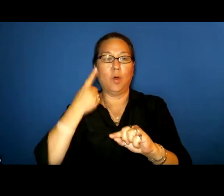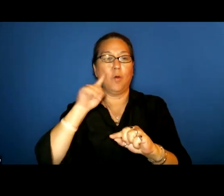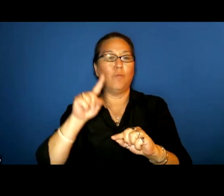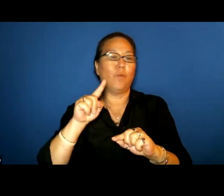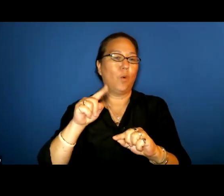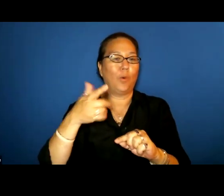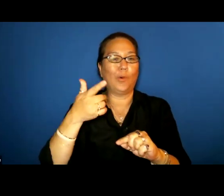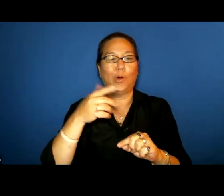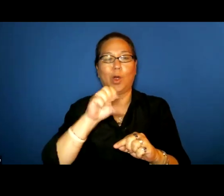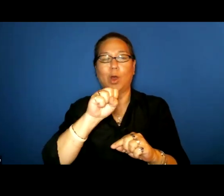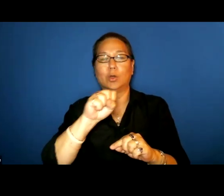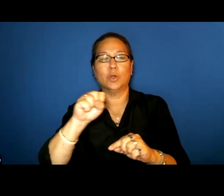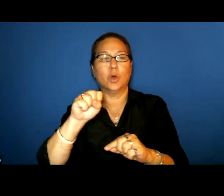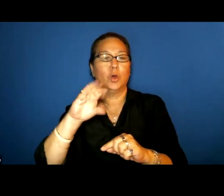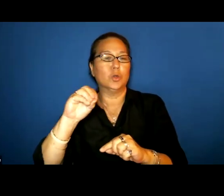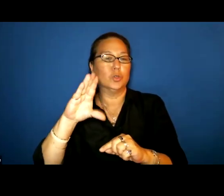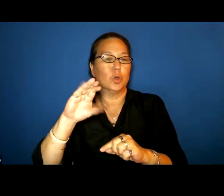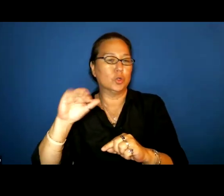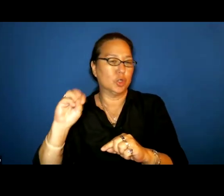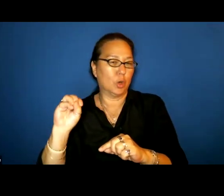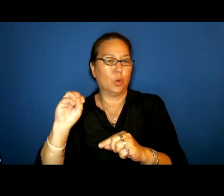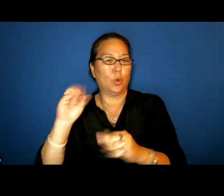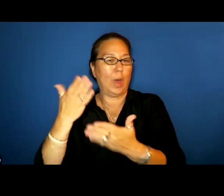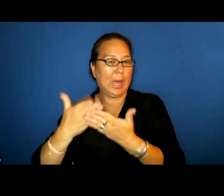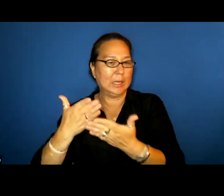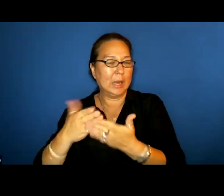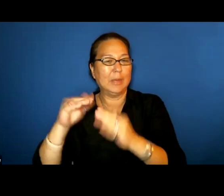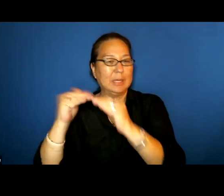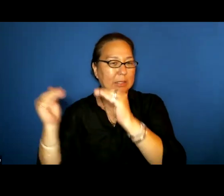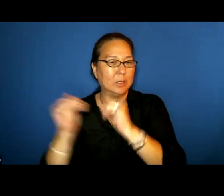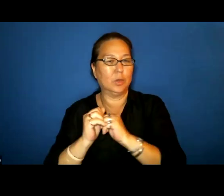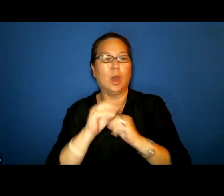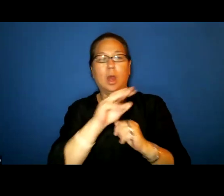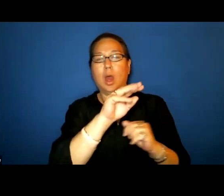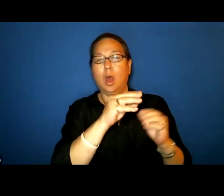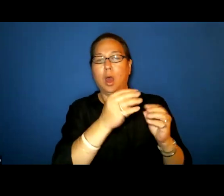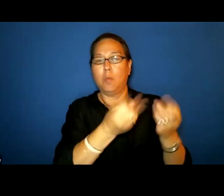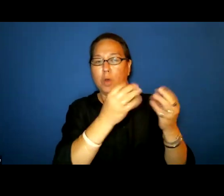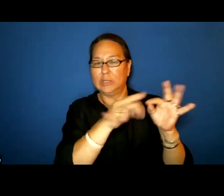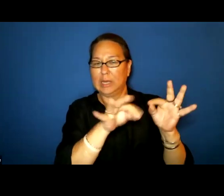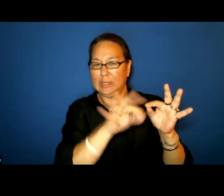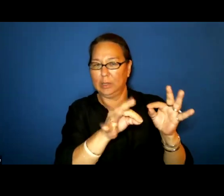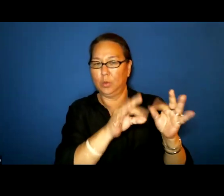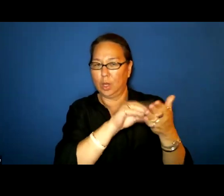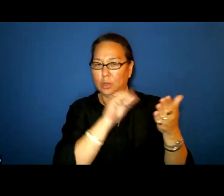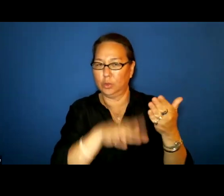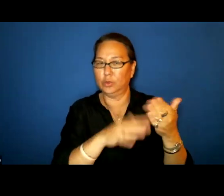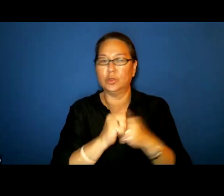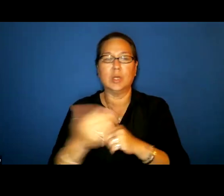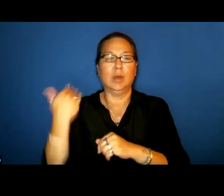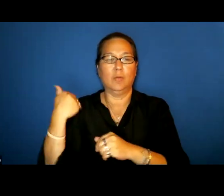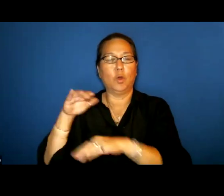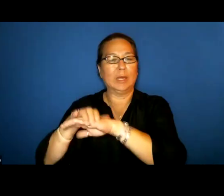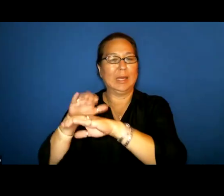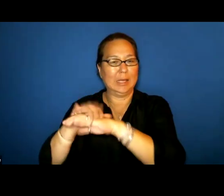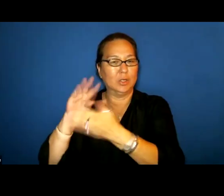learners, former English learners, students who are economically disadvantaged, students from BPS sending schools, and